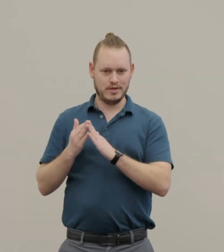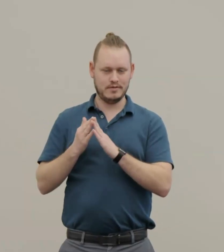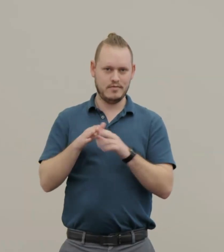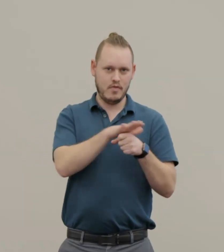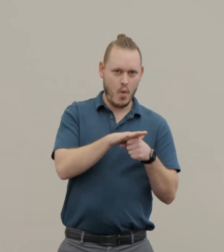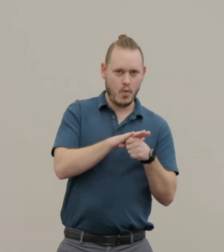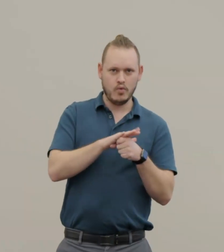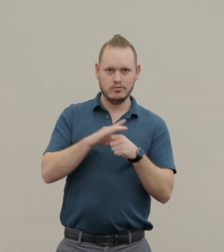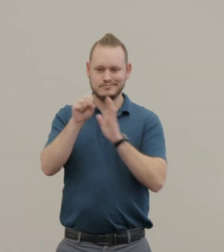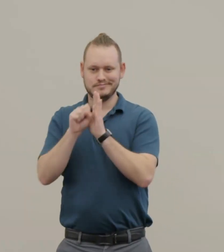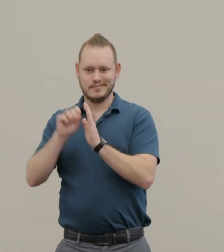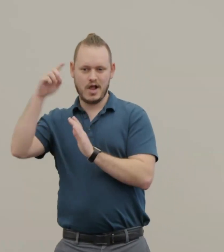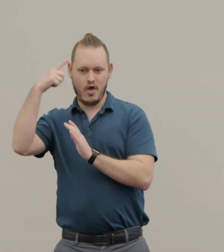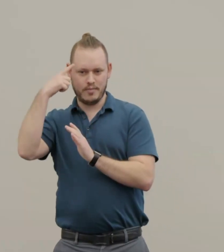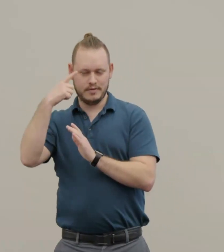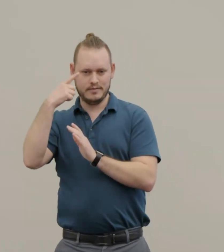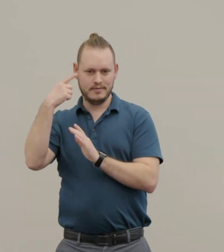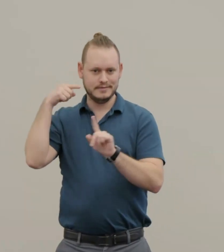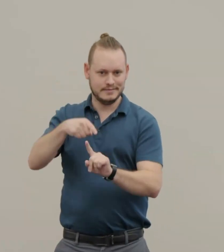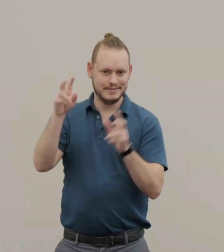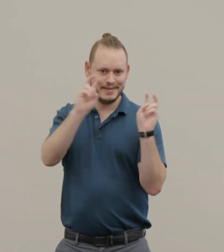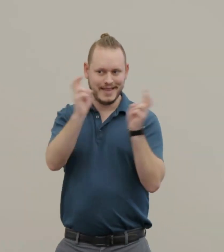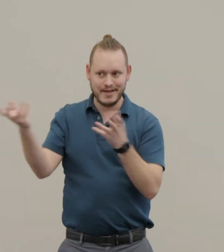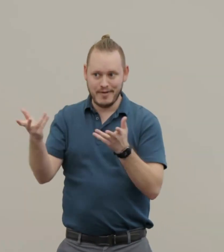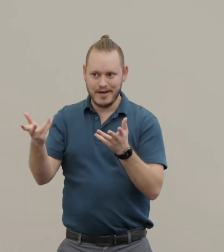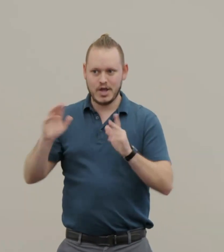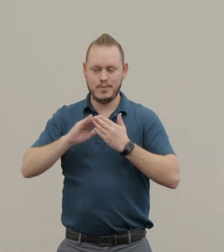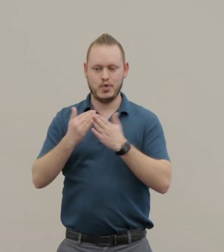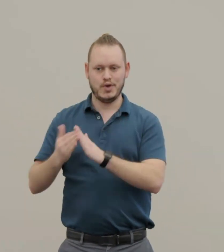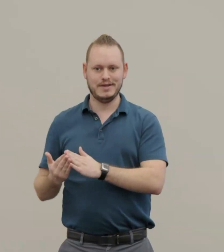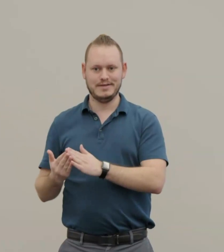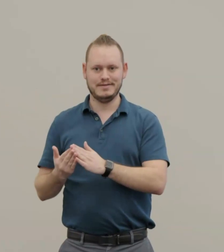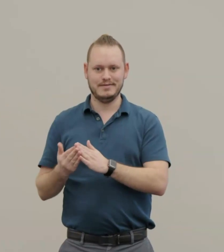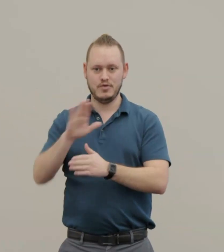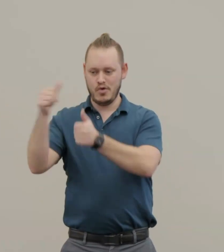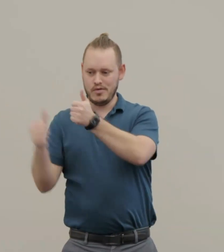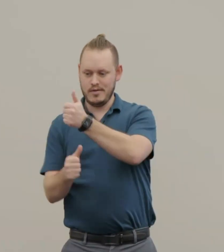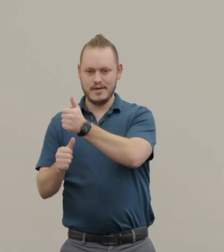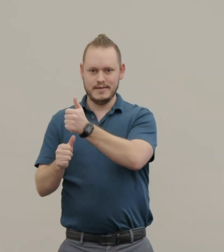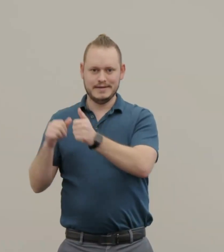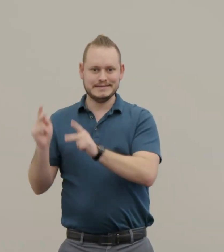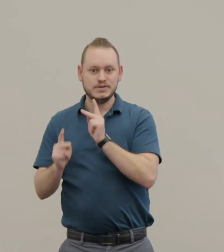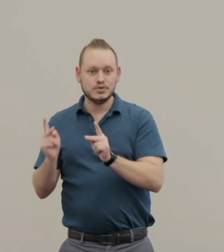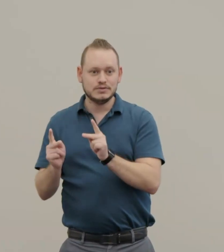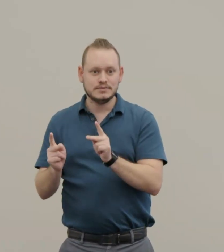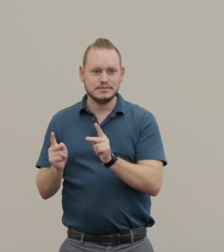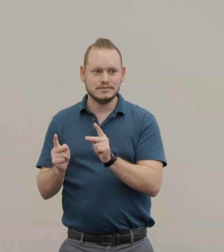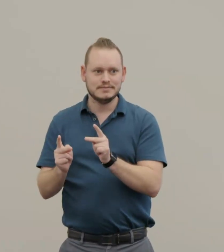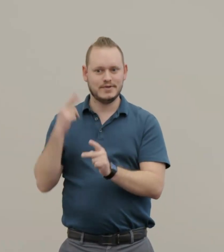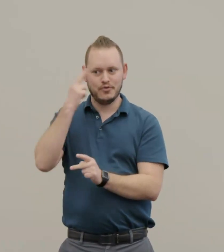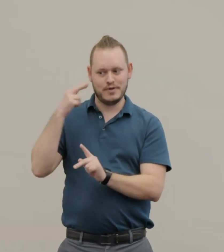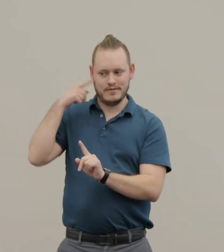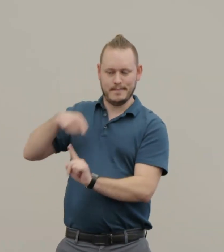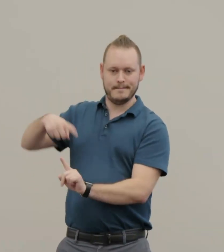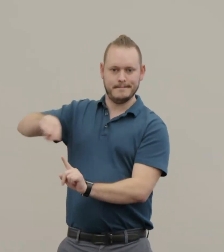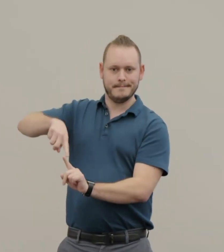here of your communities, right? The constituents that report into you in whatever way. This is the reason we're doing this